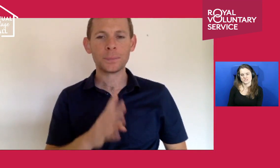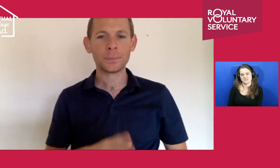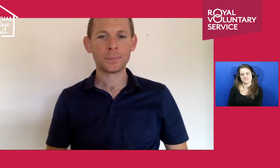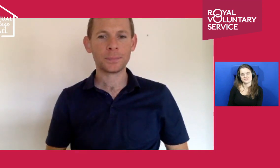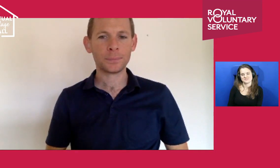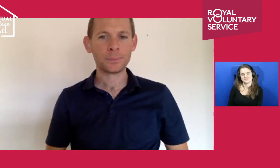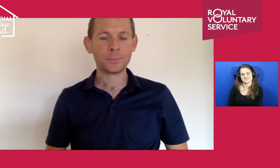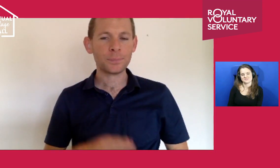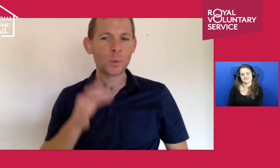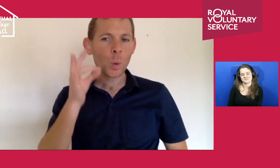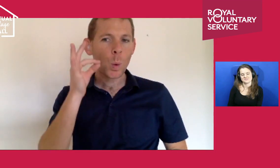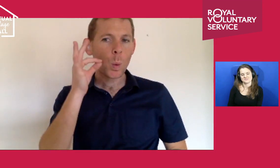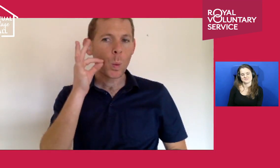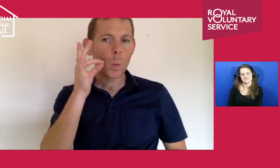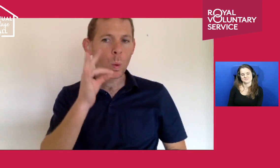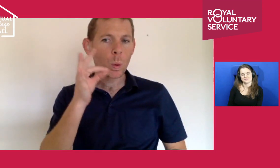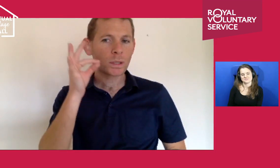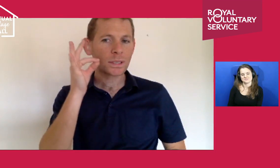Water.